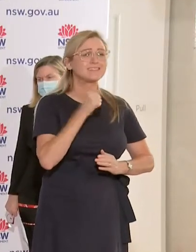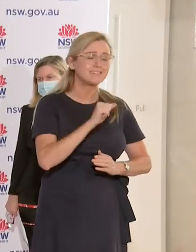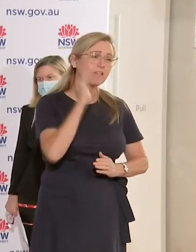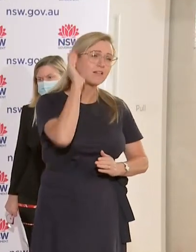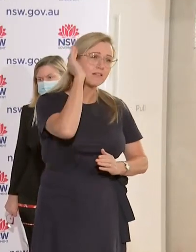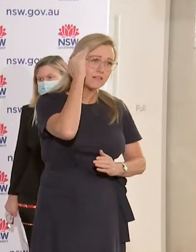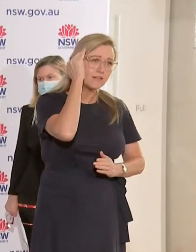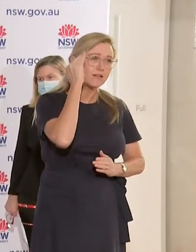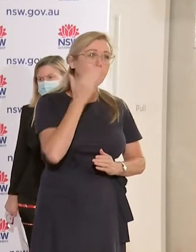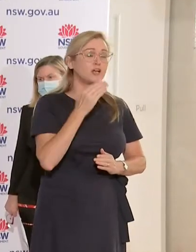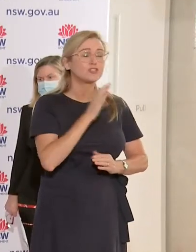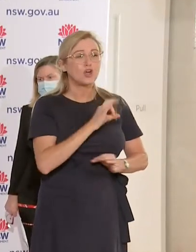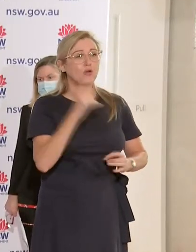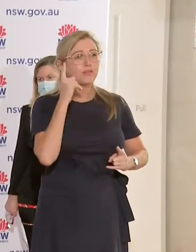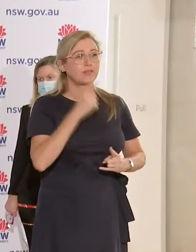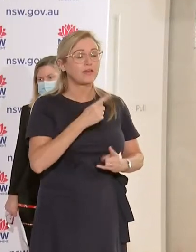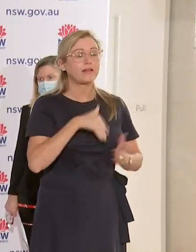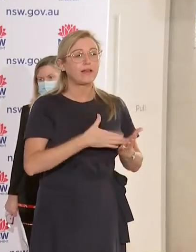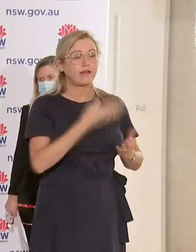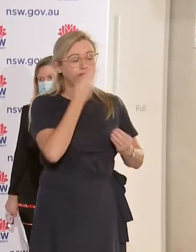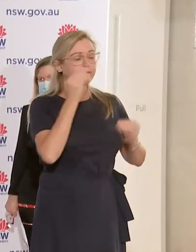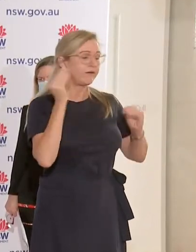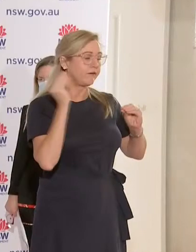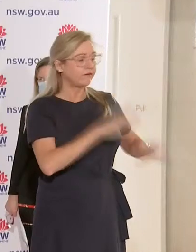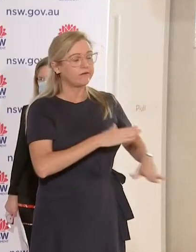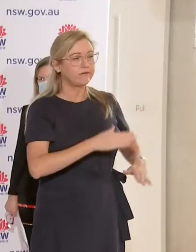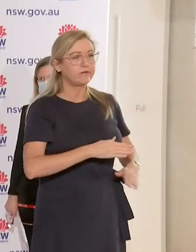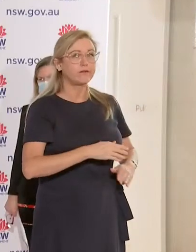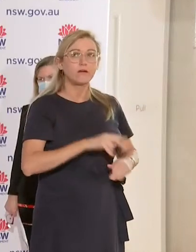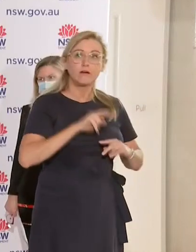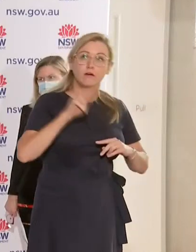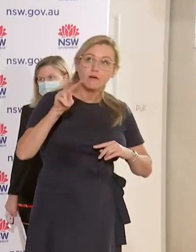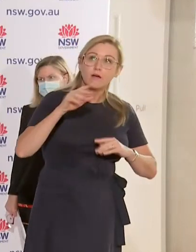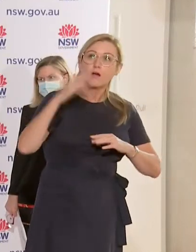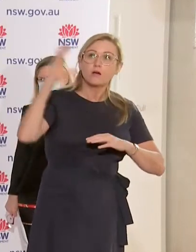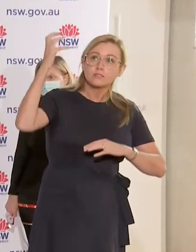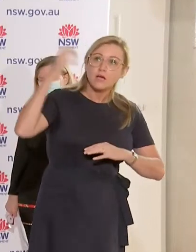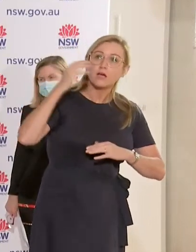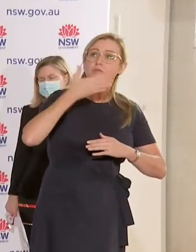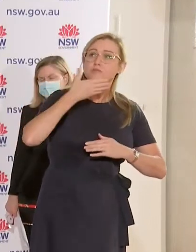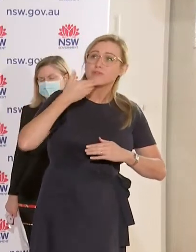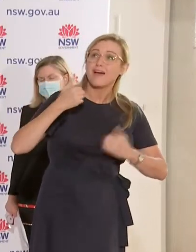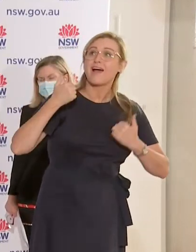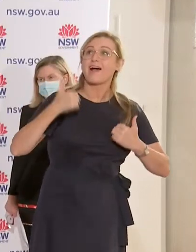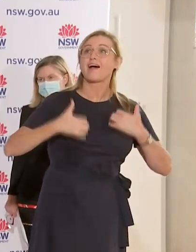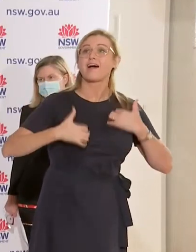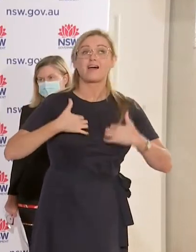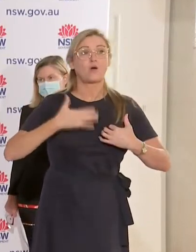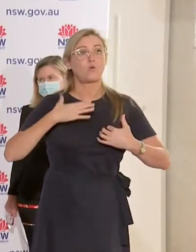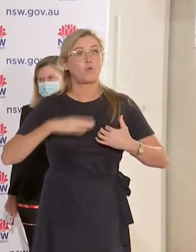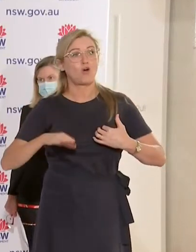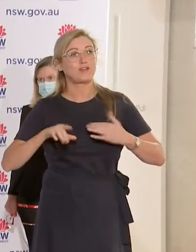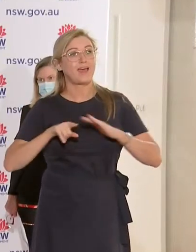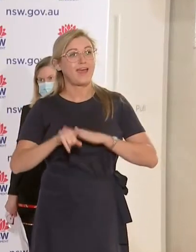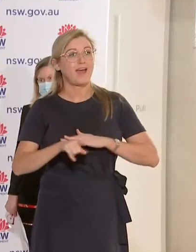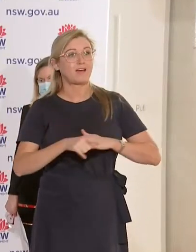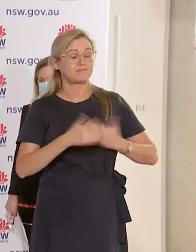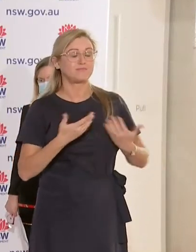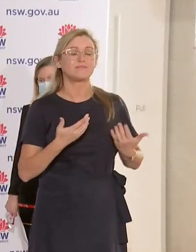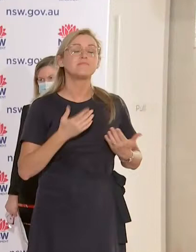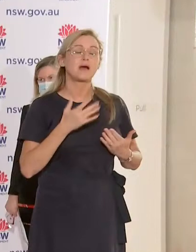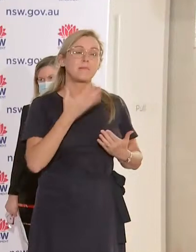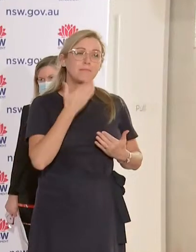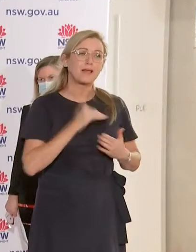don't start getting complacent now. We know the weather adds to our positivity and what we can look forward to in October. But it's